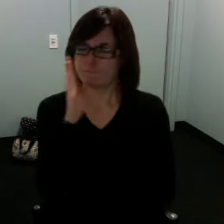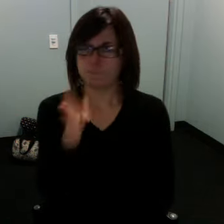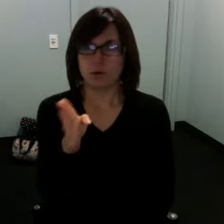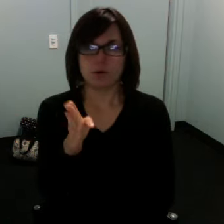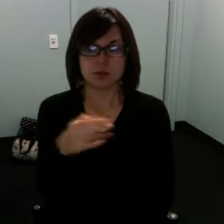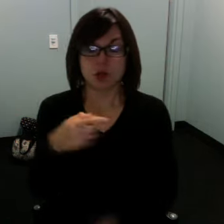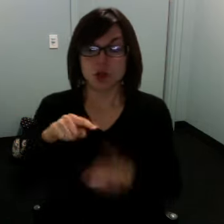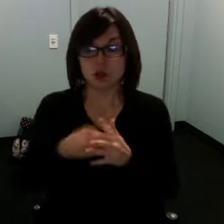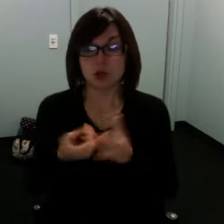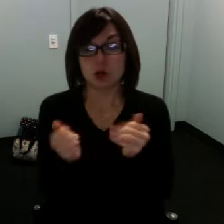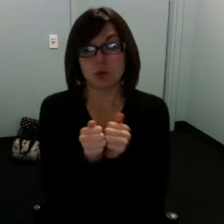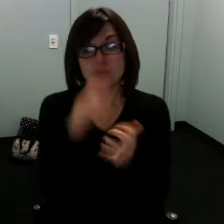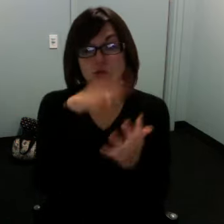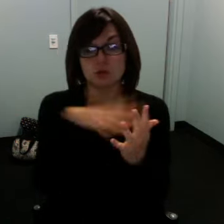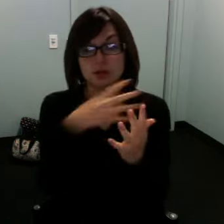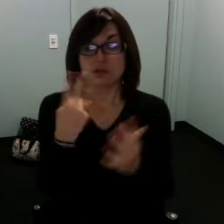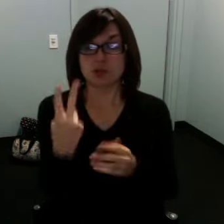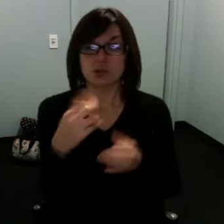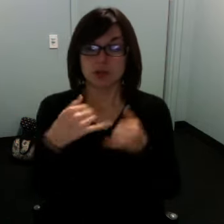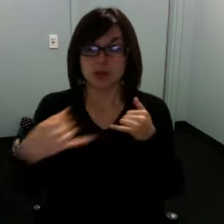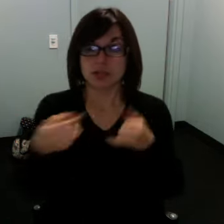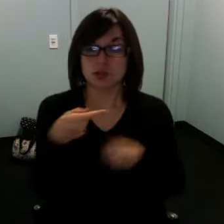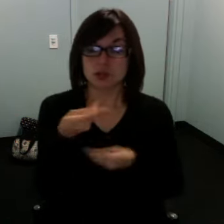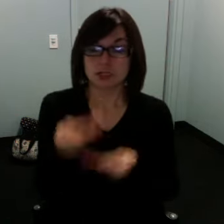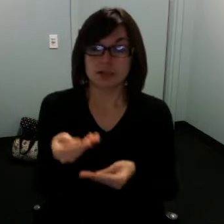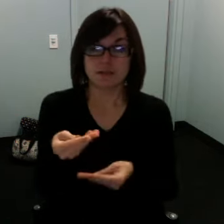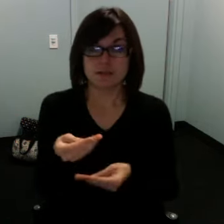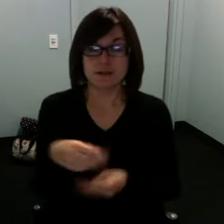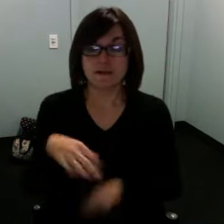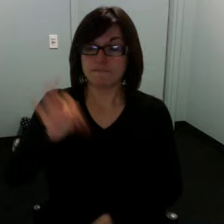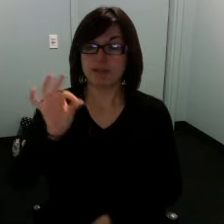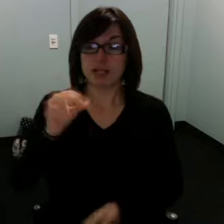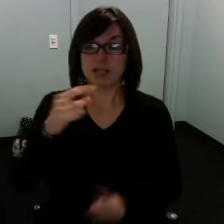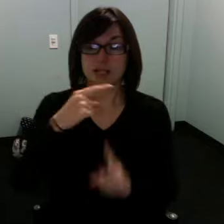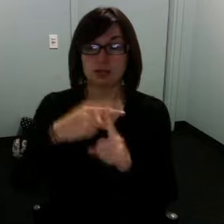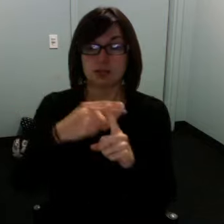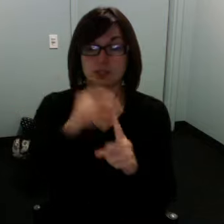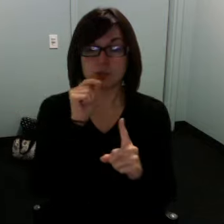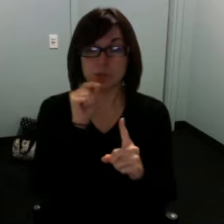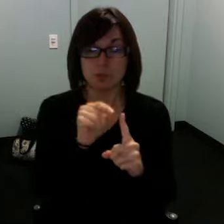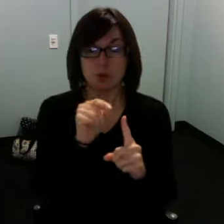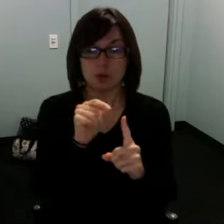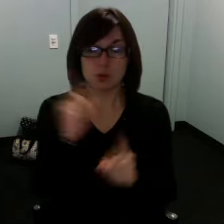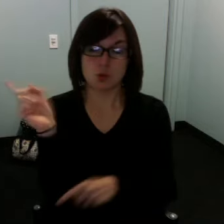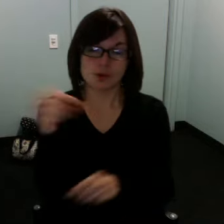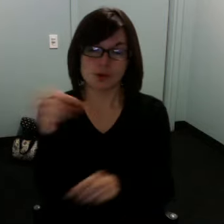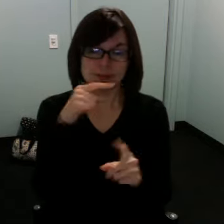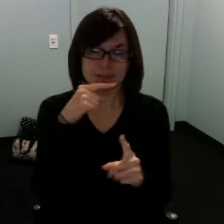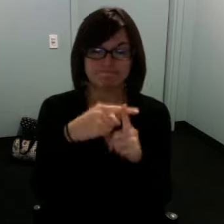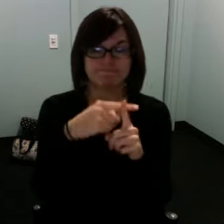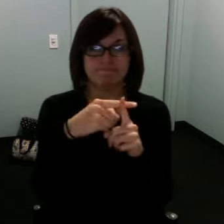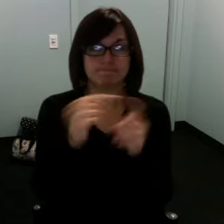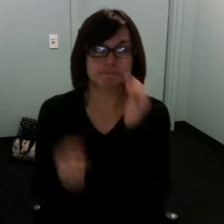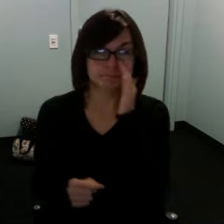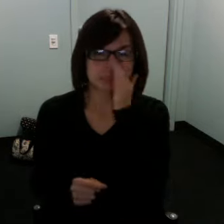you were given and finding the intersection point. So I've graphed the 2 lines for you in this figure, and now I see that the